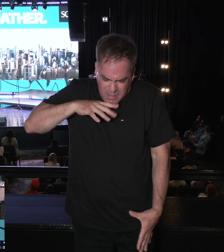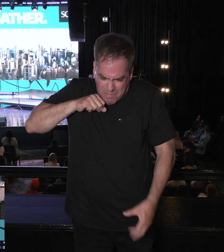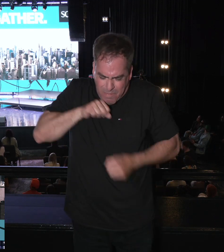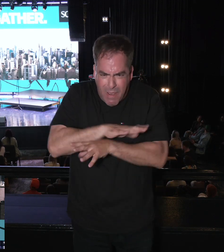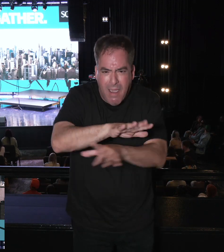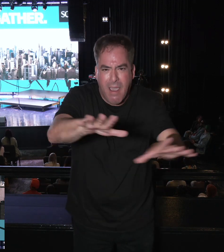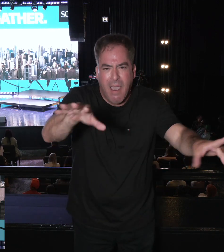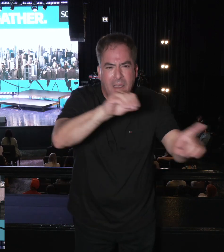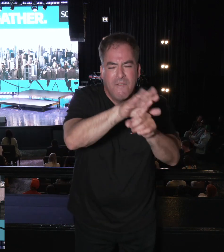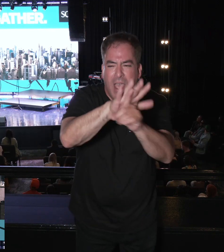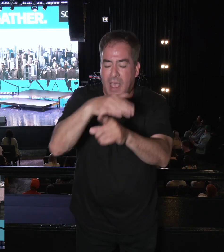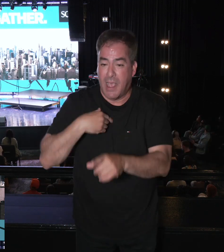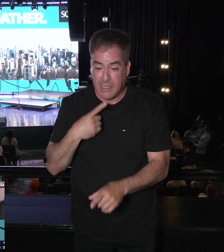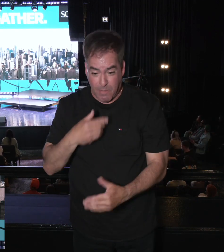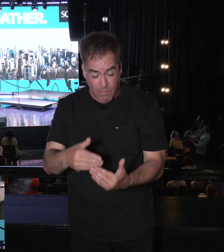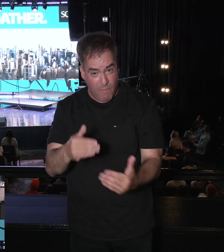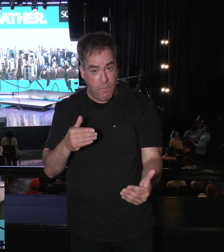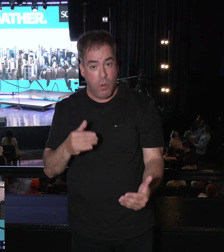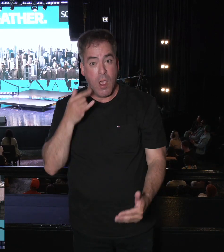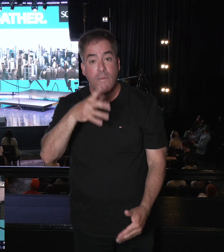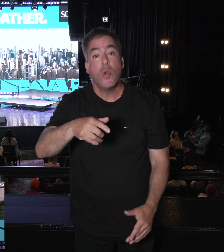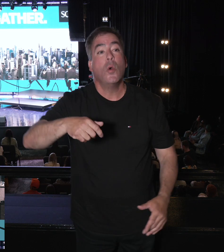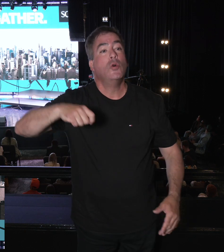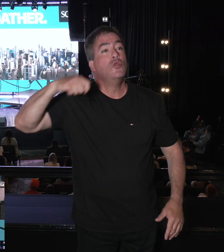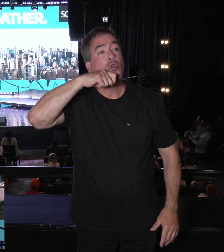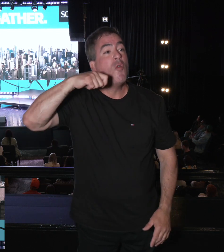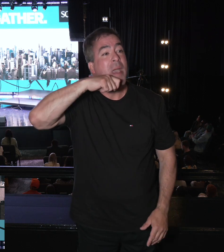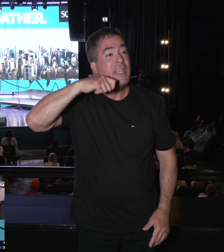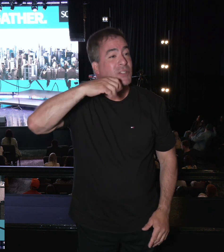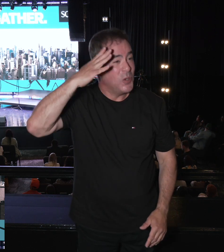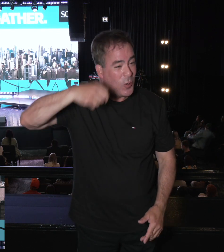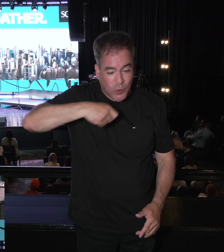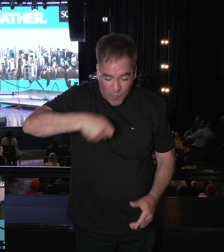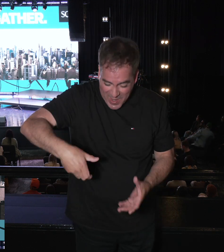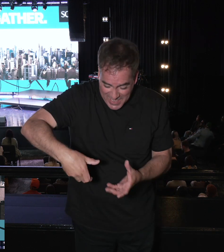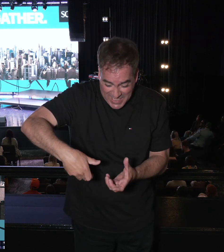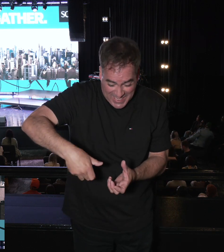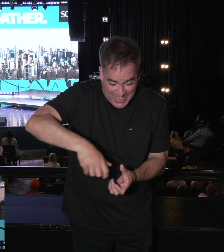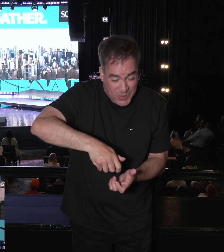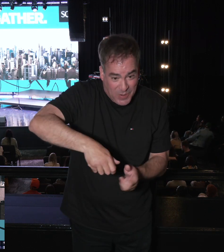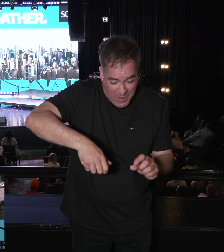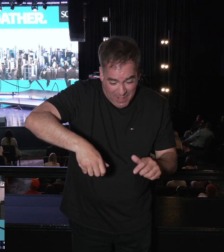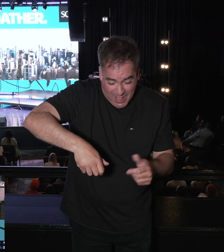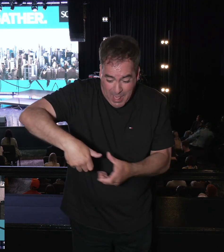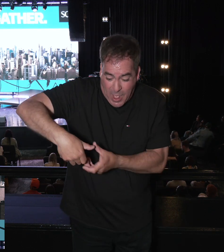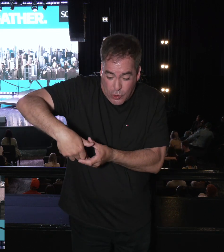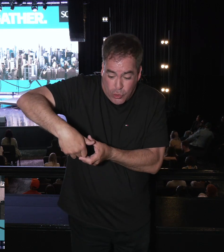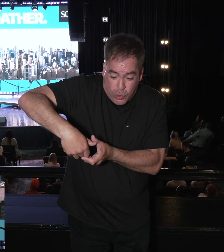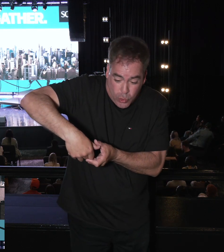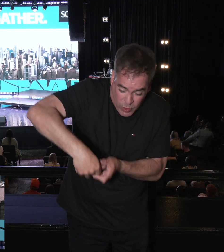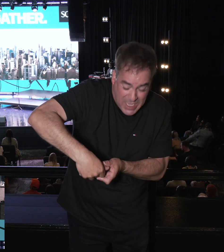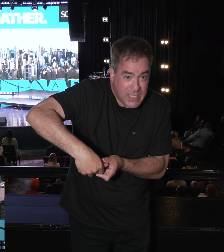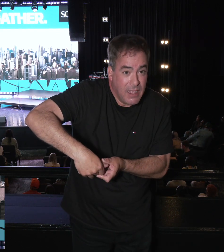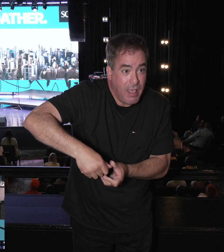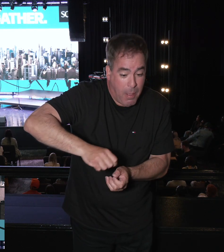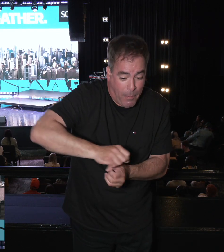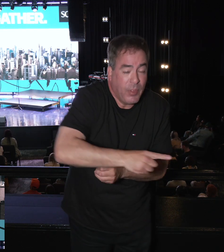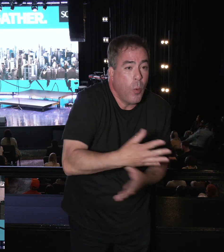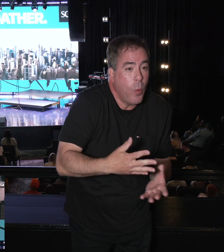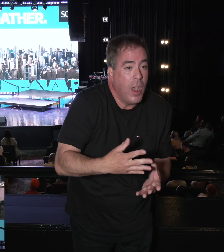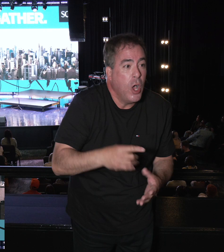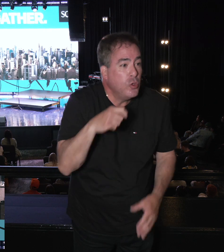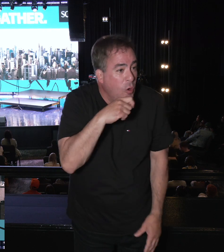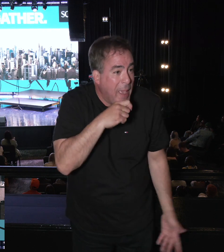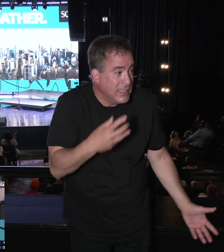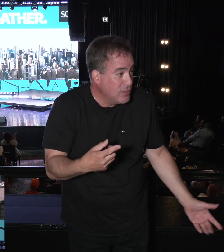spilled. I've said this before. If you take toothpaste and you squeeze it, what comes out? Why? Because it's filled with